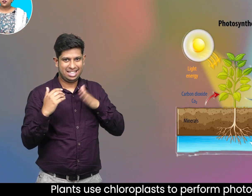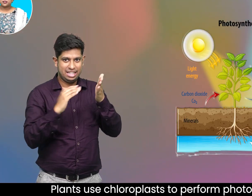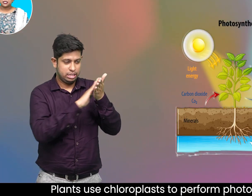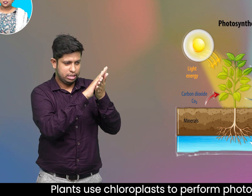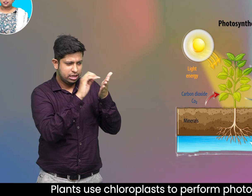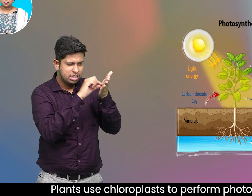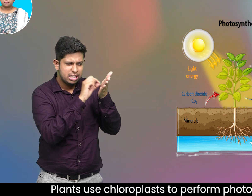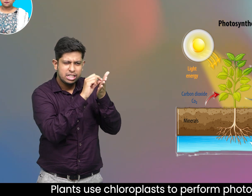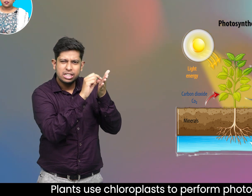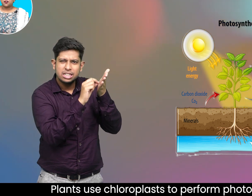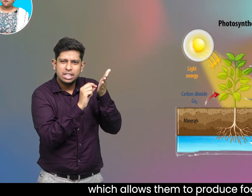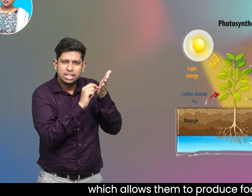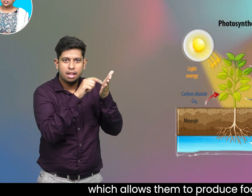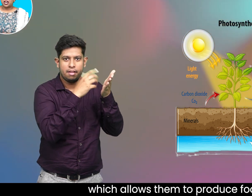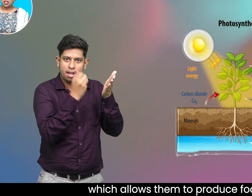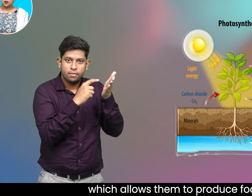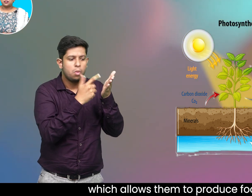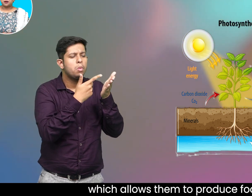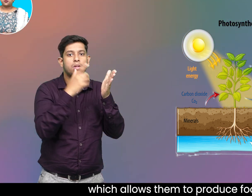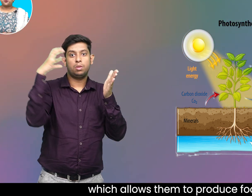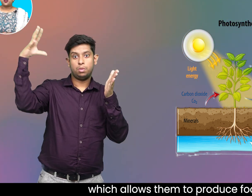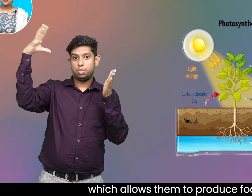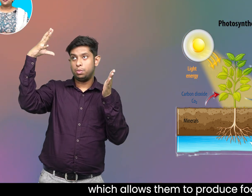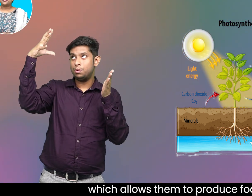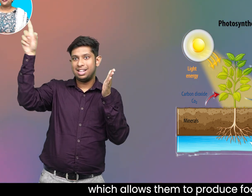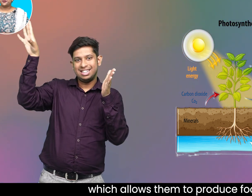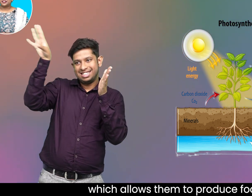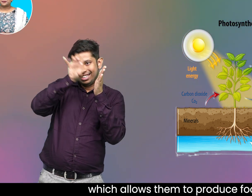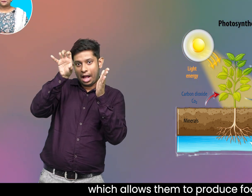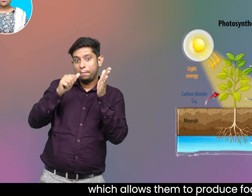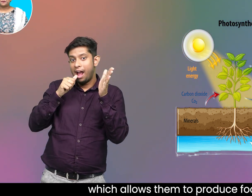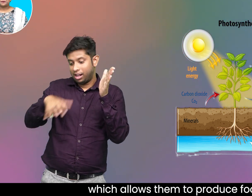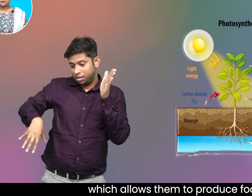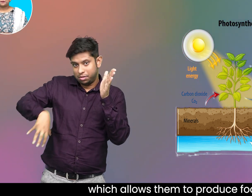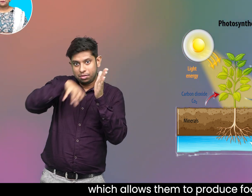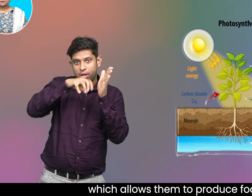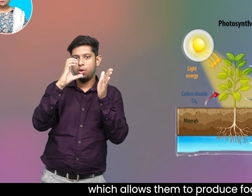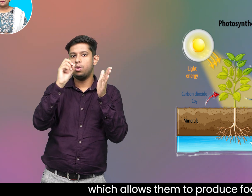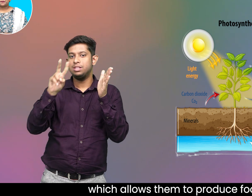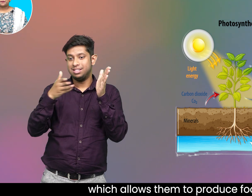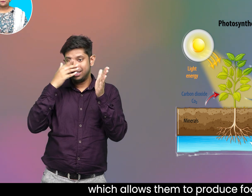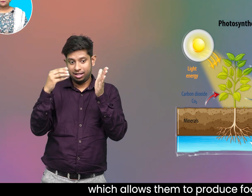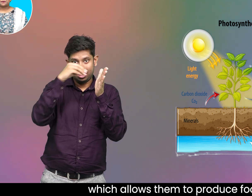perform photosynthesis, which allows them to produce food.